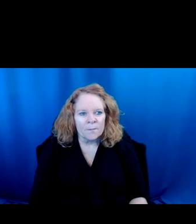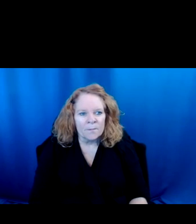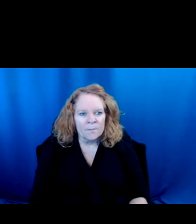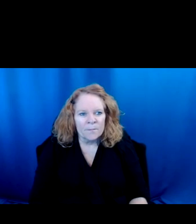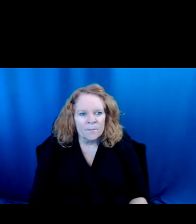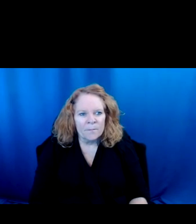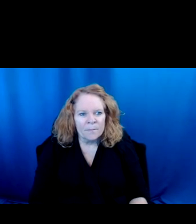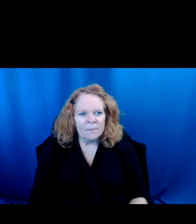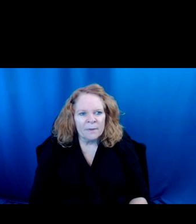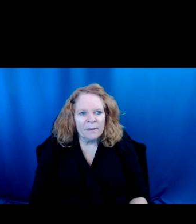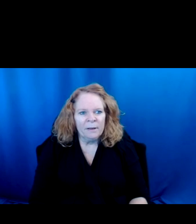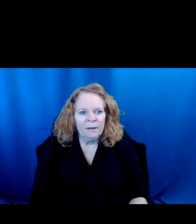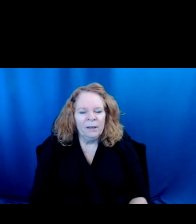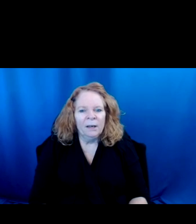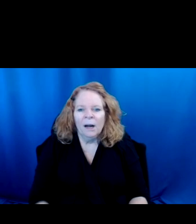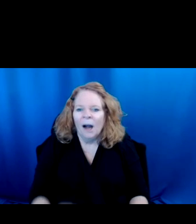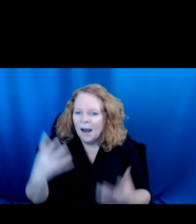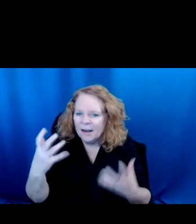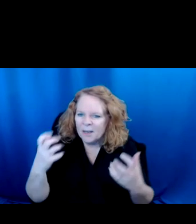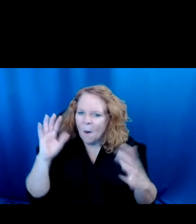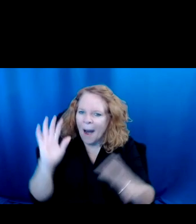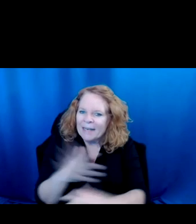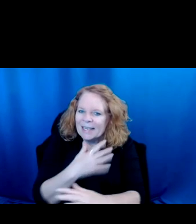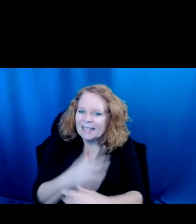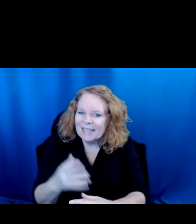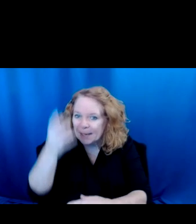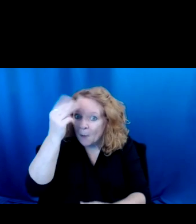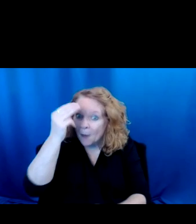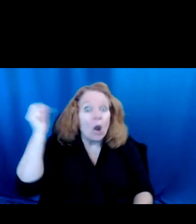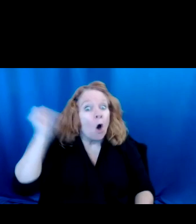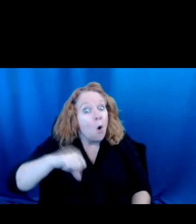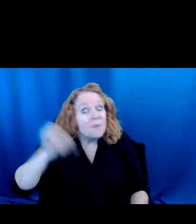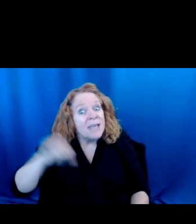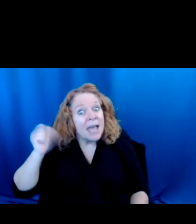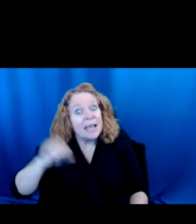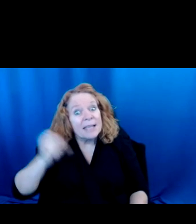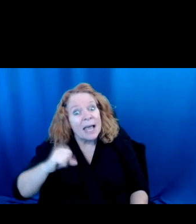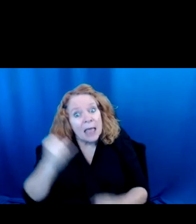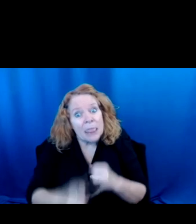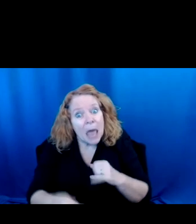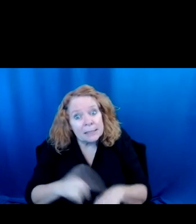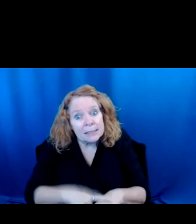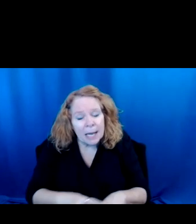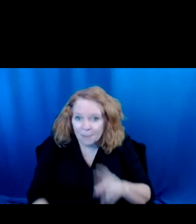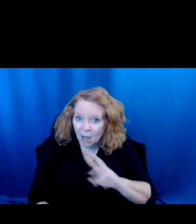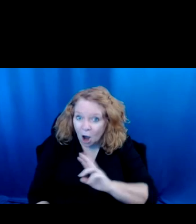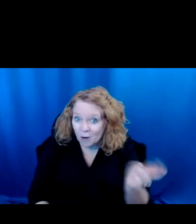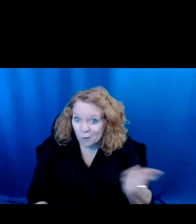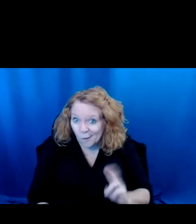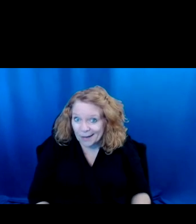Shall we sing Marvin's? Oh yeah, please, Gwen, for the last time. Oh, are you ready then?